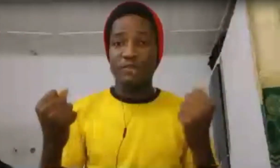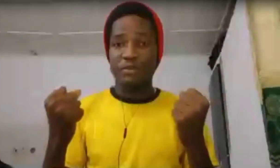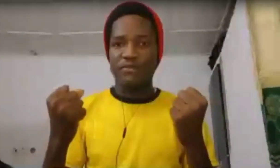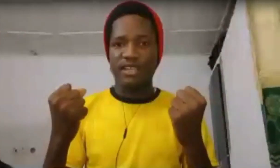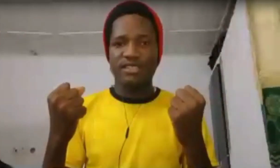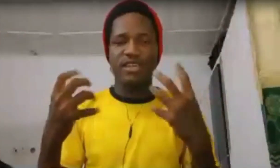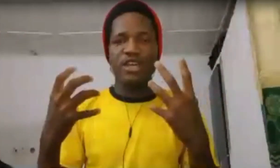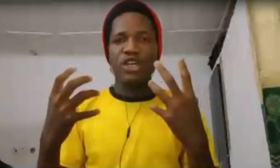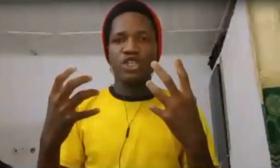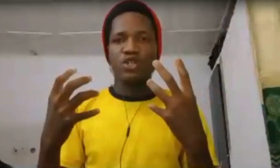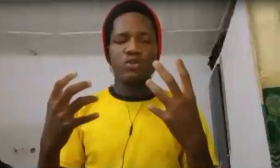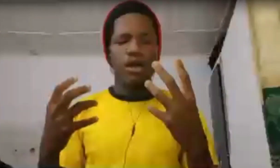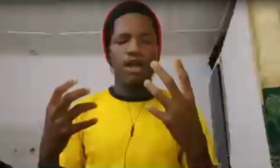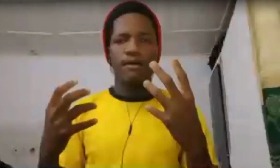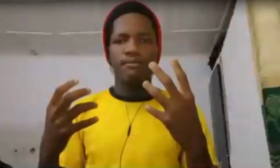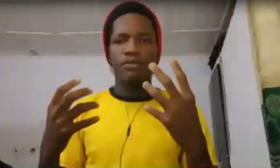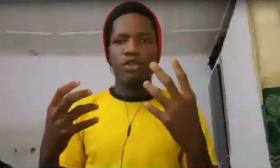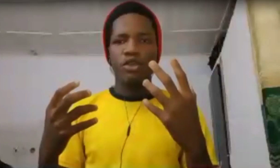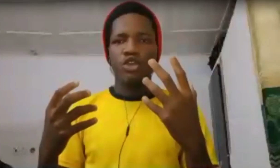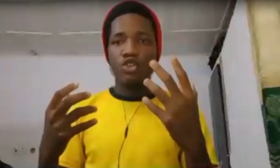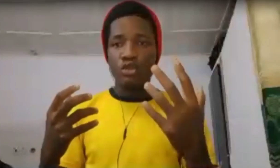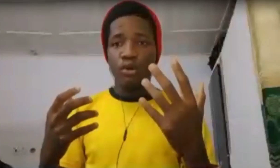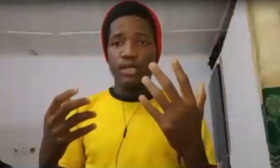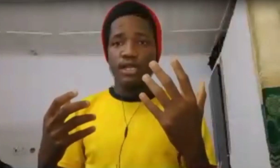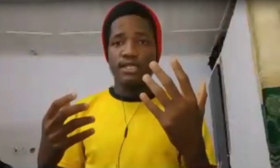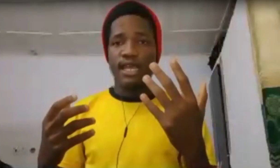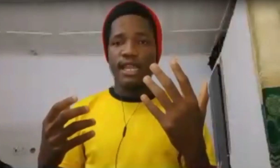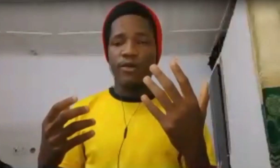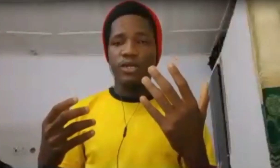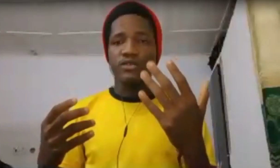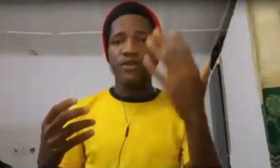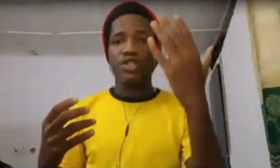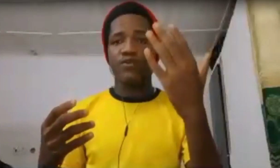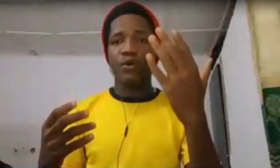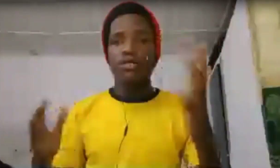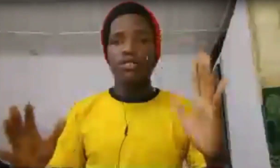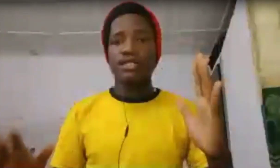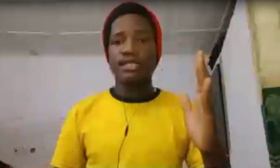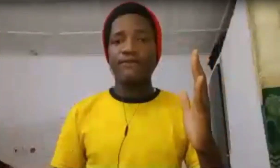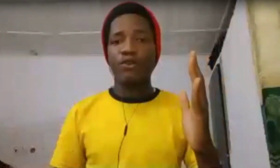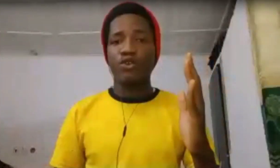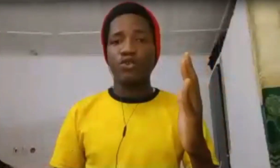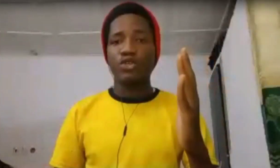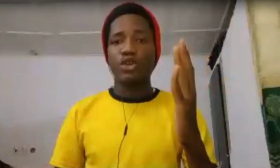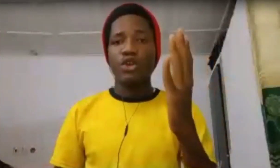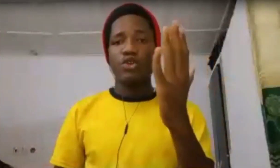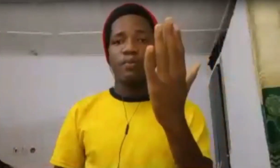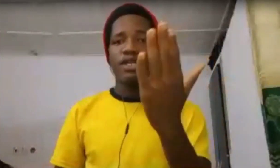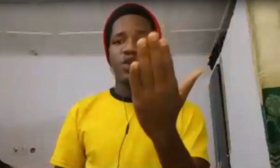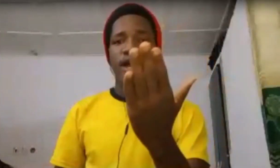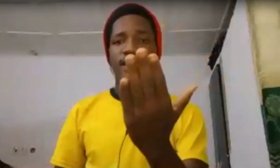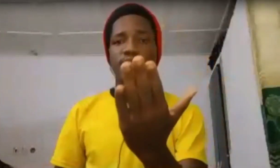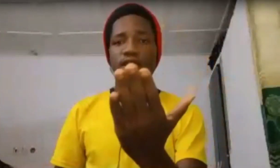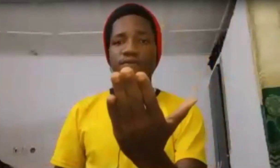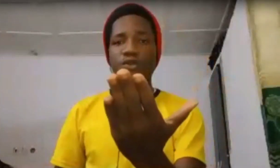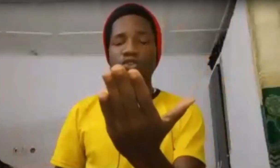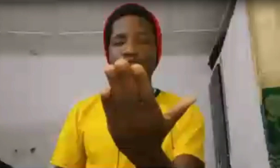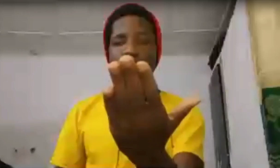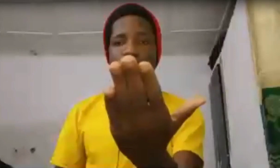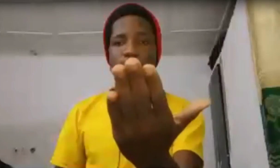have to be fast. So, good morning in sign language. First of all, this is the sign for good. You place your hands in front of you, like